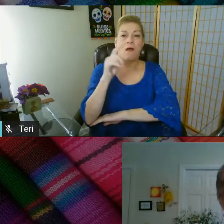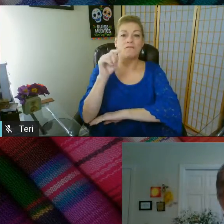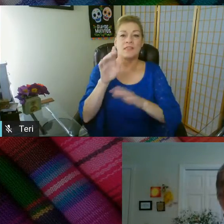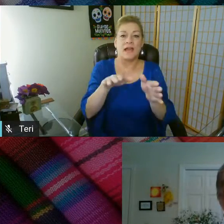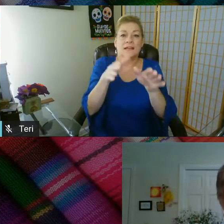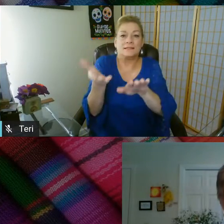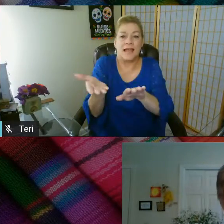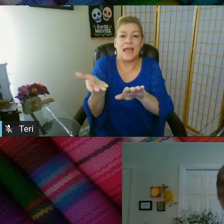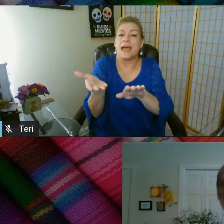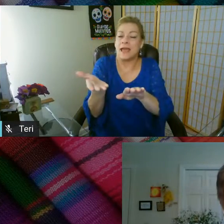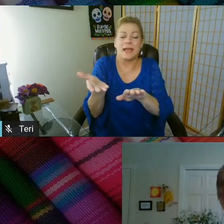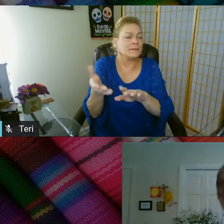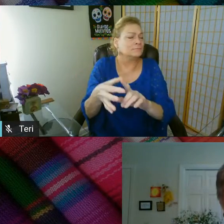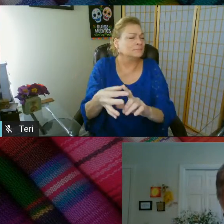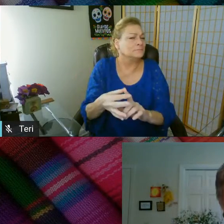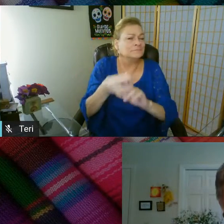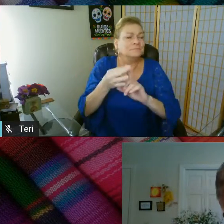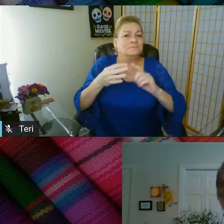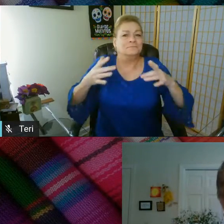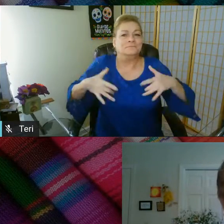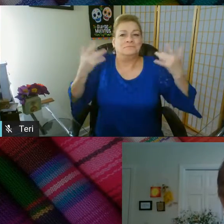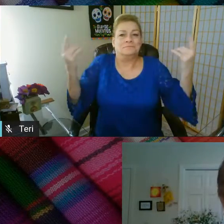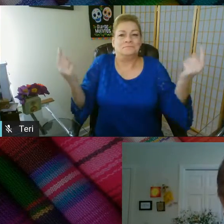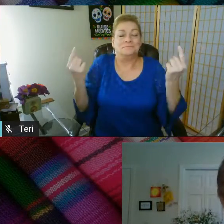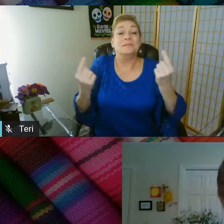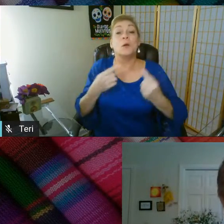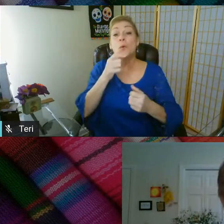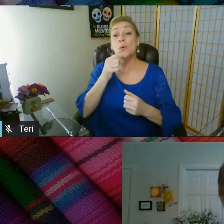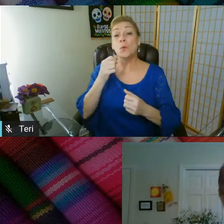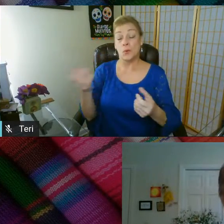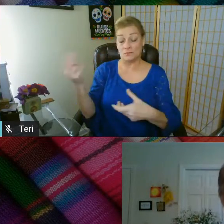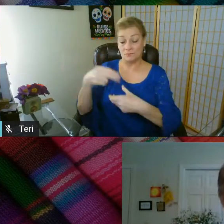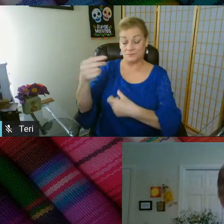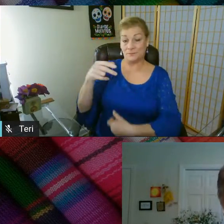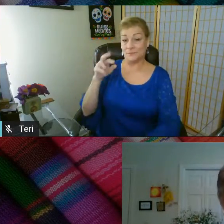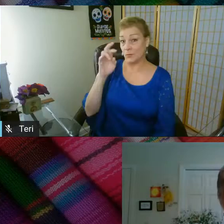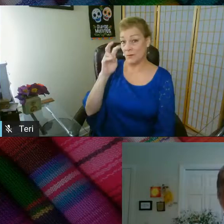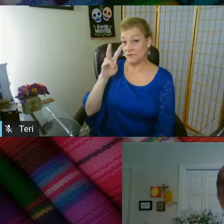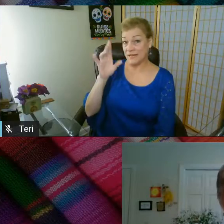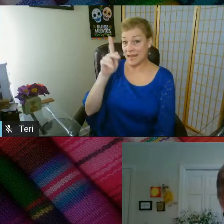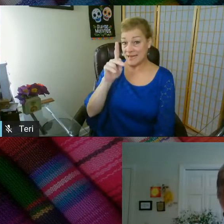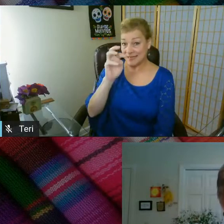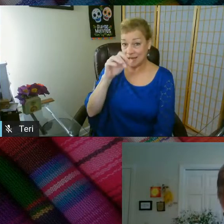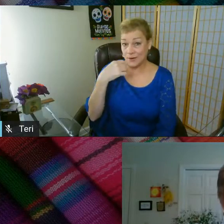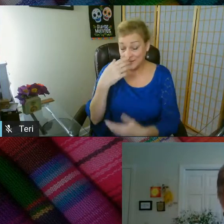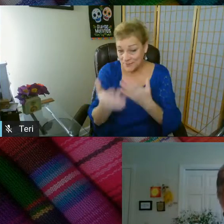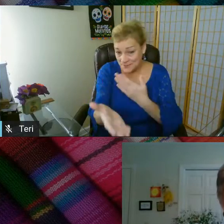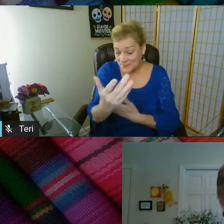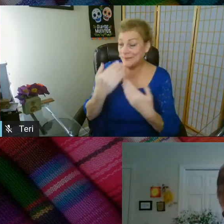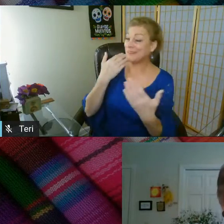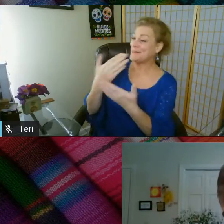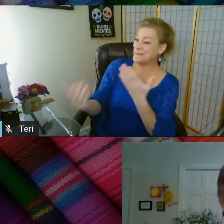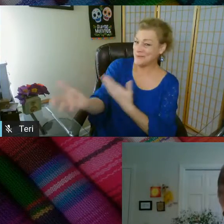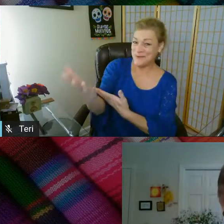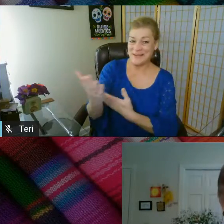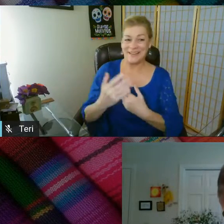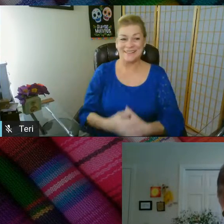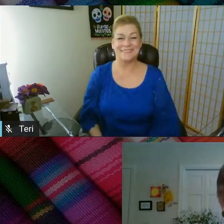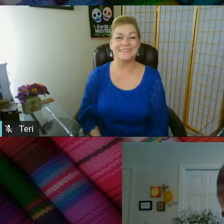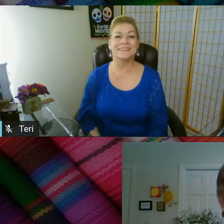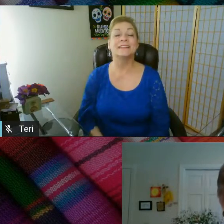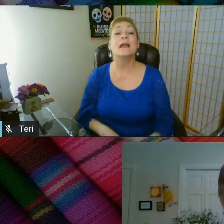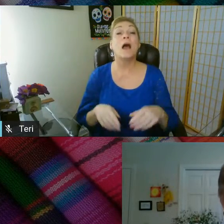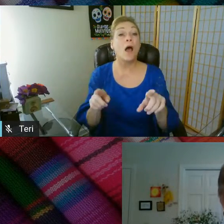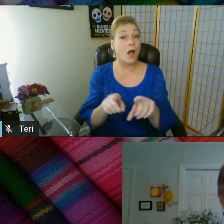me introduce who I'm joined on screen by, Reverend Carrie King. Good morning, Carrie. Good morning, Jacquie. And we are